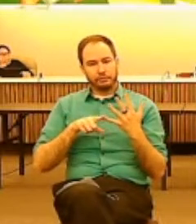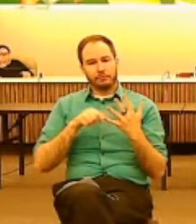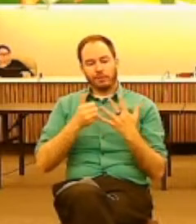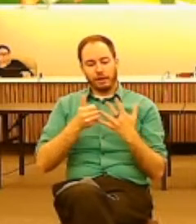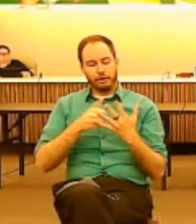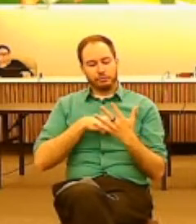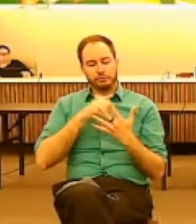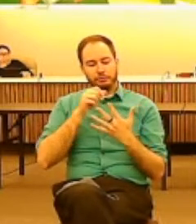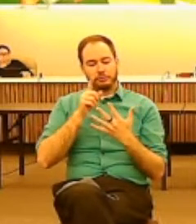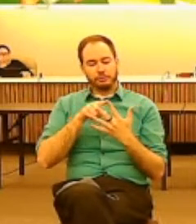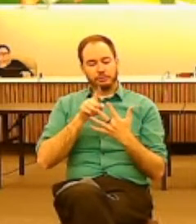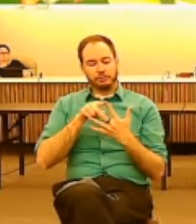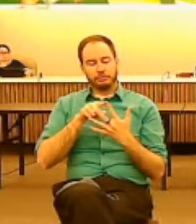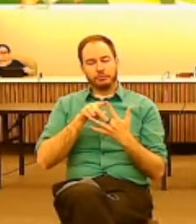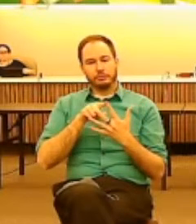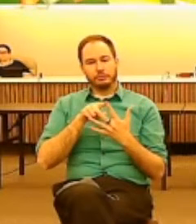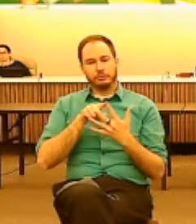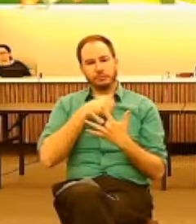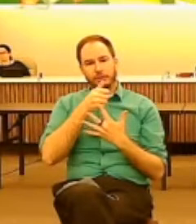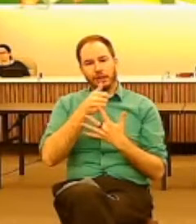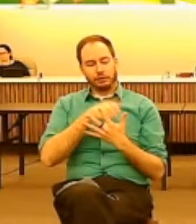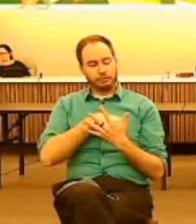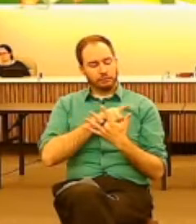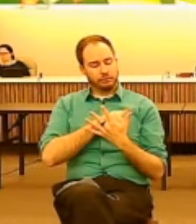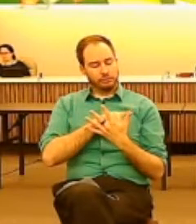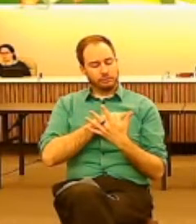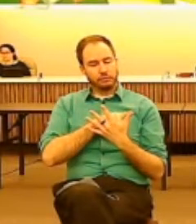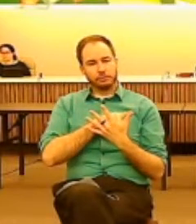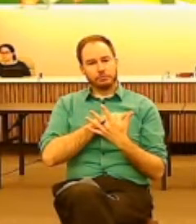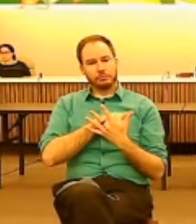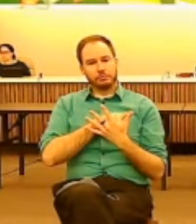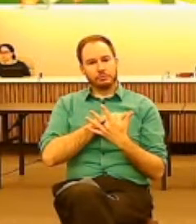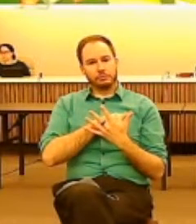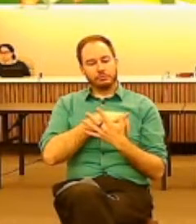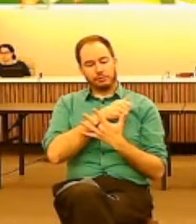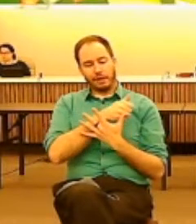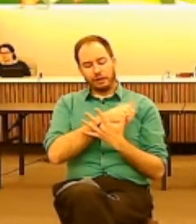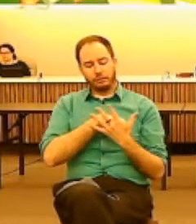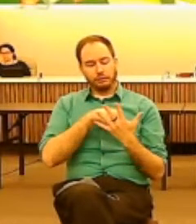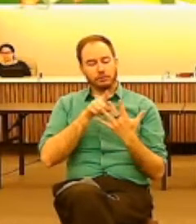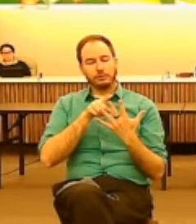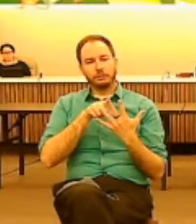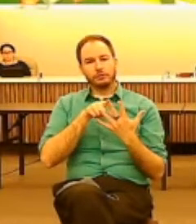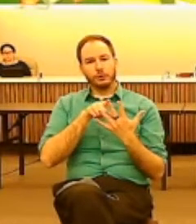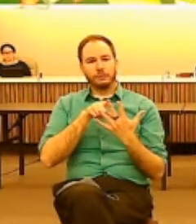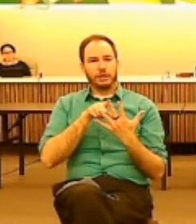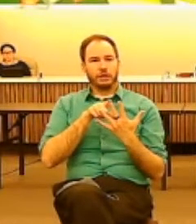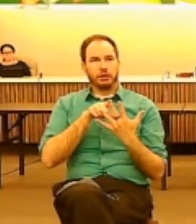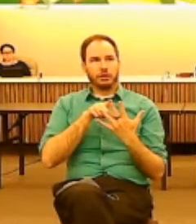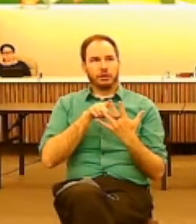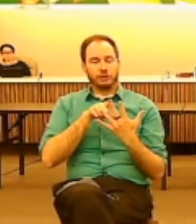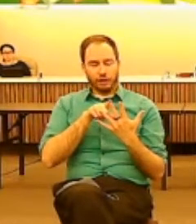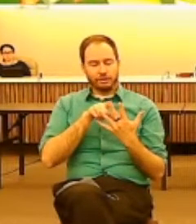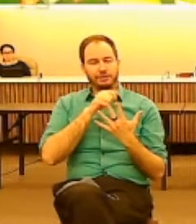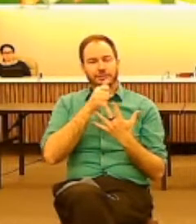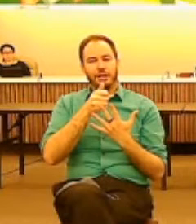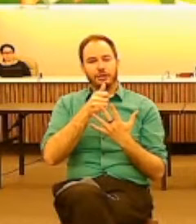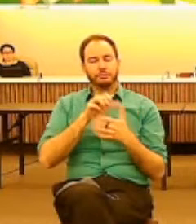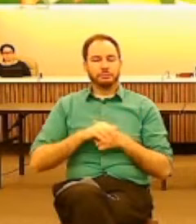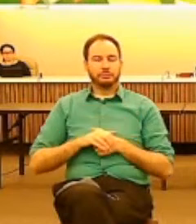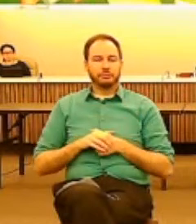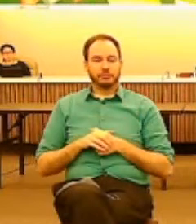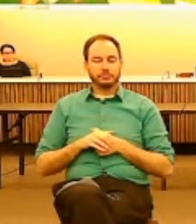Bolzner, Aye. Councilmember Page, Aye. Councilmember Belanca, Aye. Supervisor Schultz.